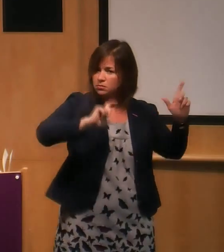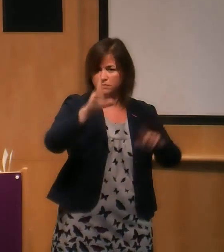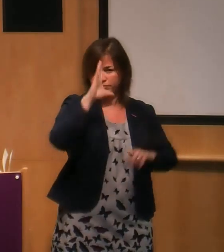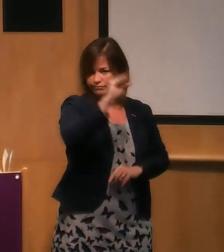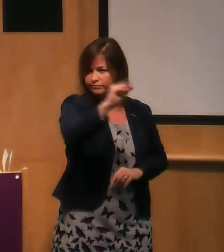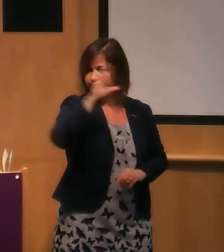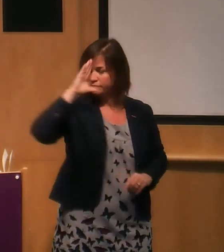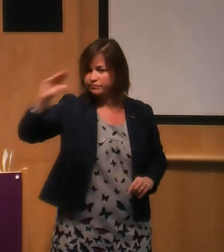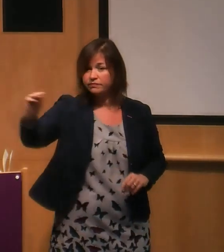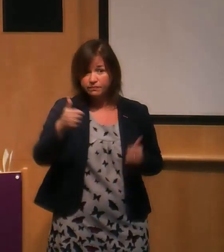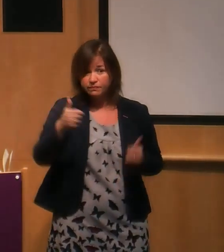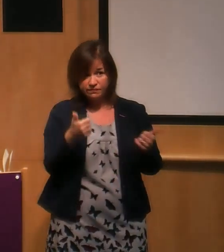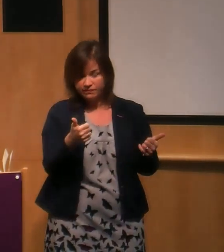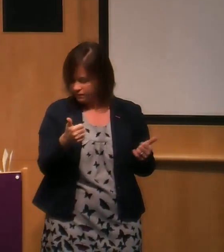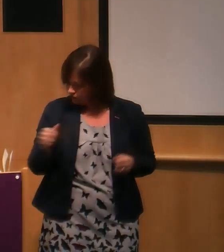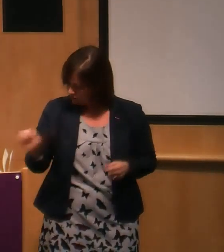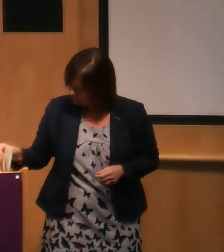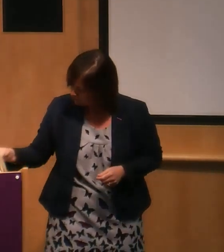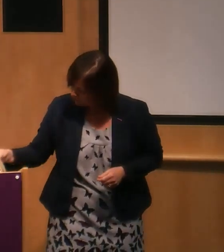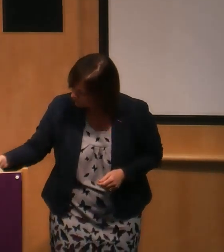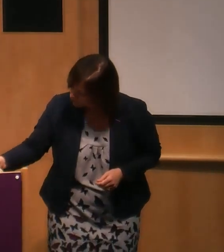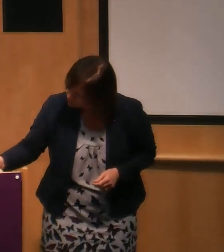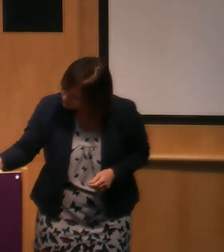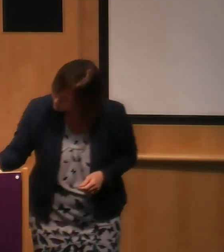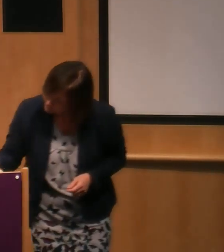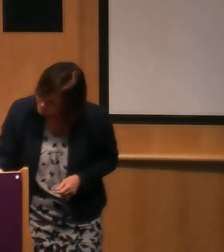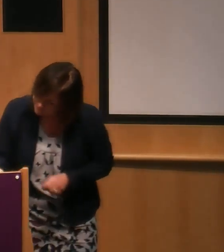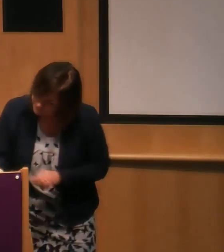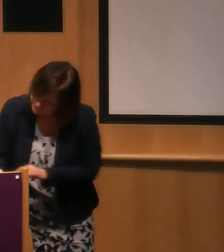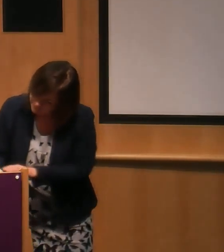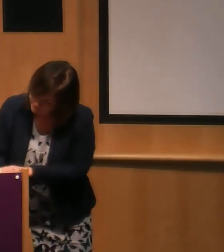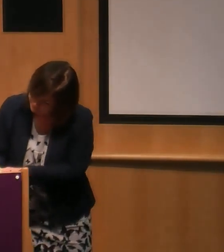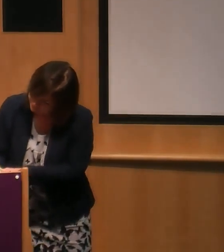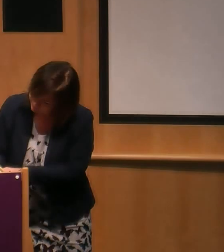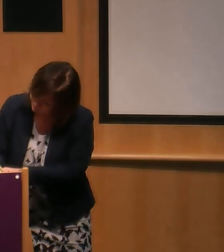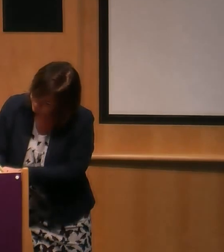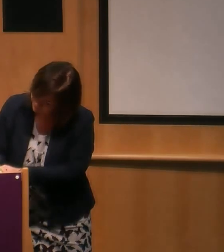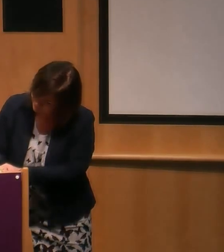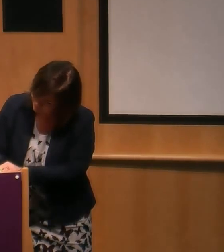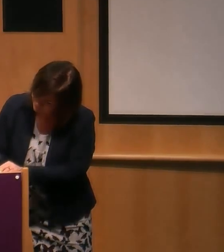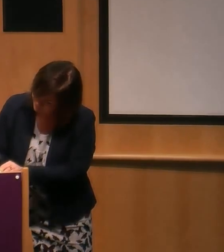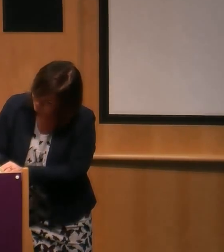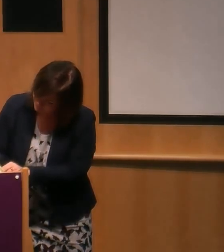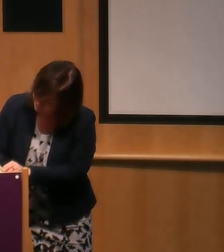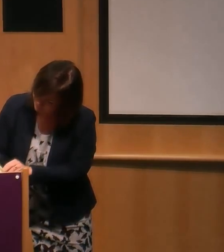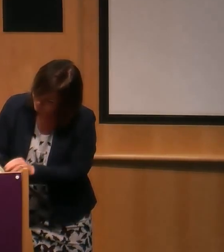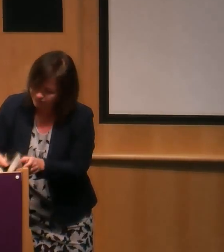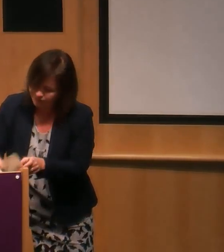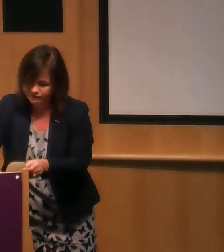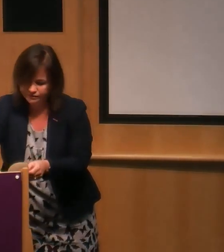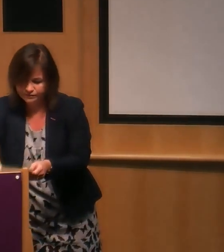inform the gentleman at the back and similarly the photographer, if you don't want to go photographed.